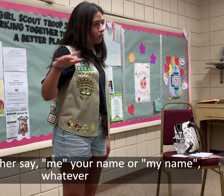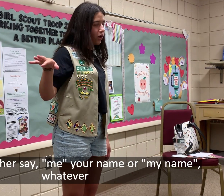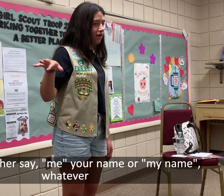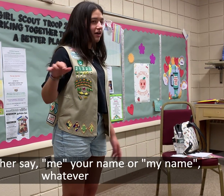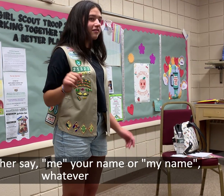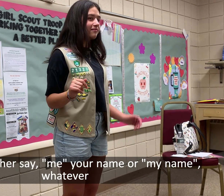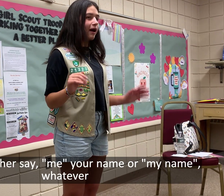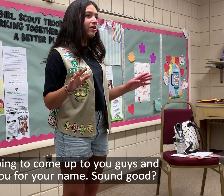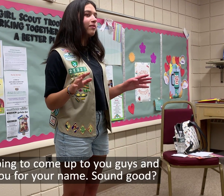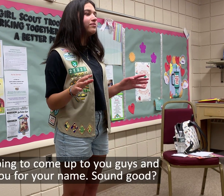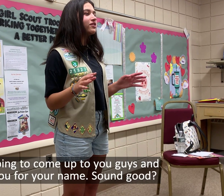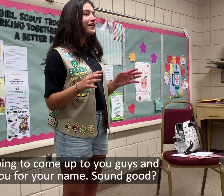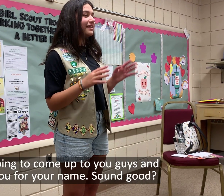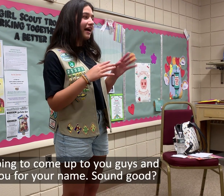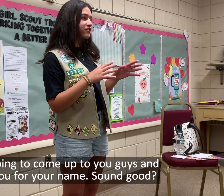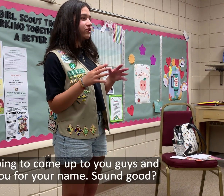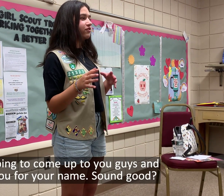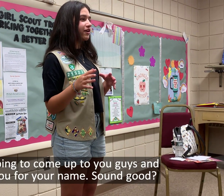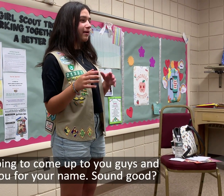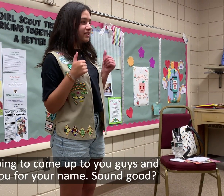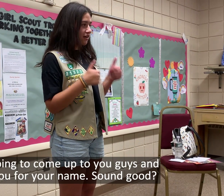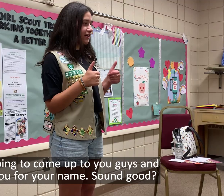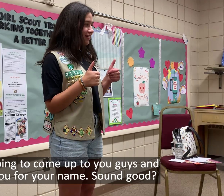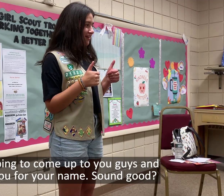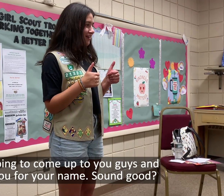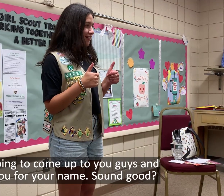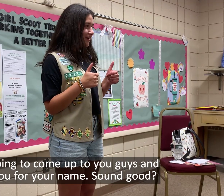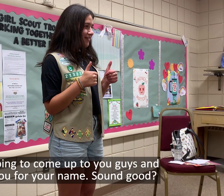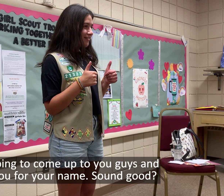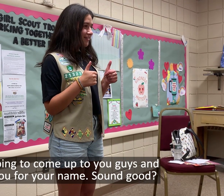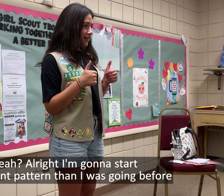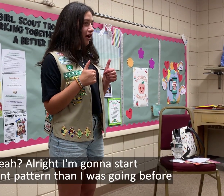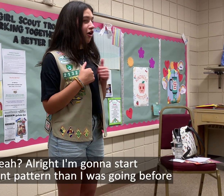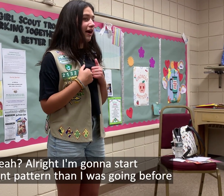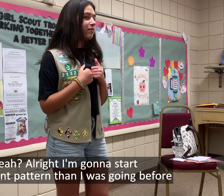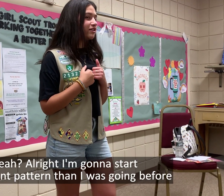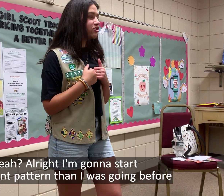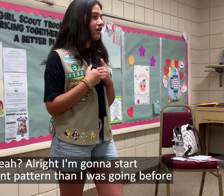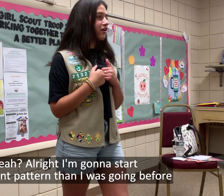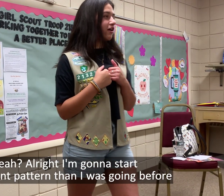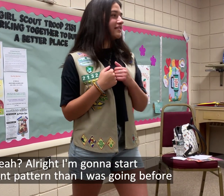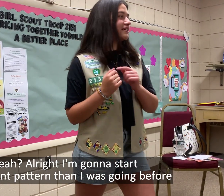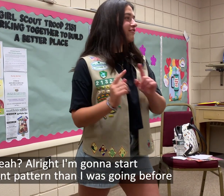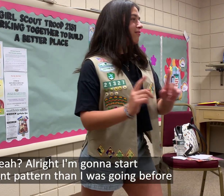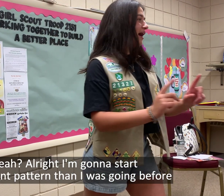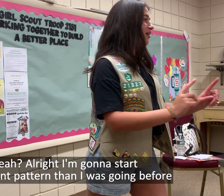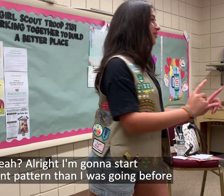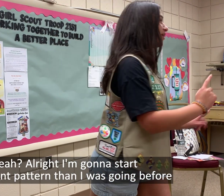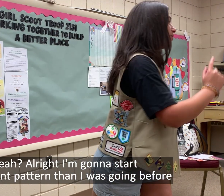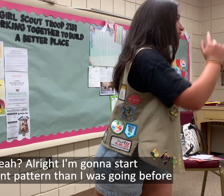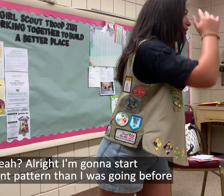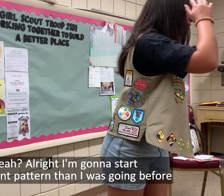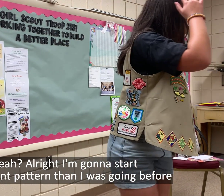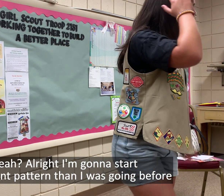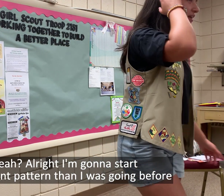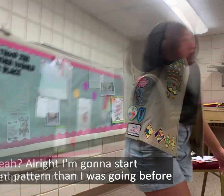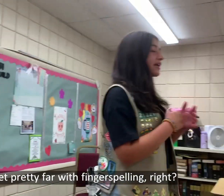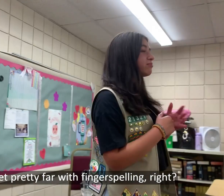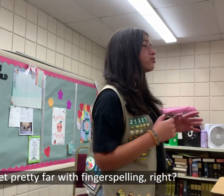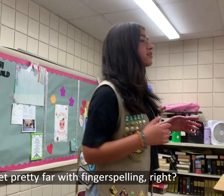whatever. I'm going to come up to you guys and ask for you for your name. Sound good? Yeah? Alright, I'm going to start a different pattern than I was going before. And you can get pretty